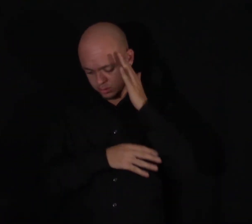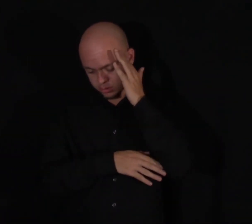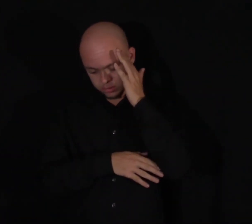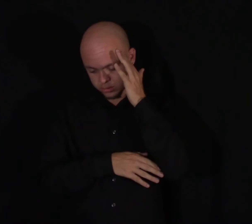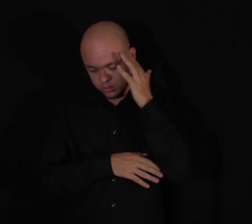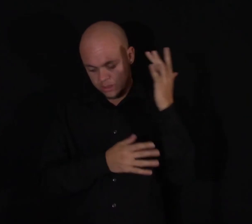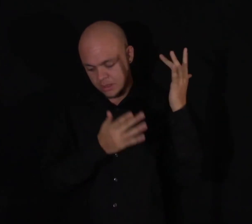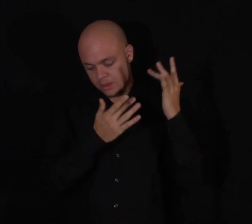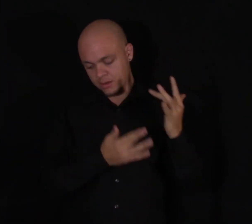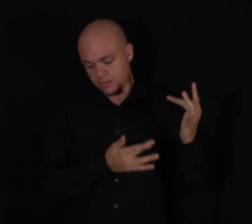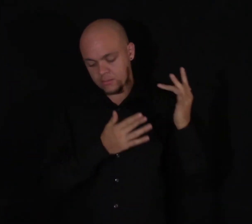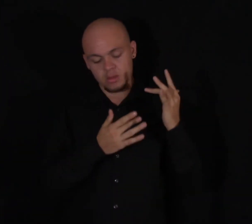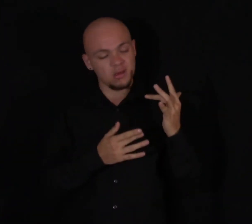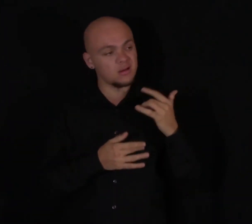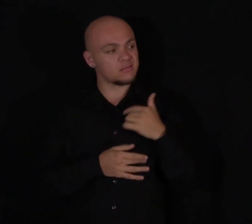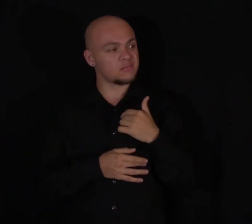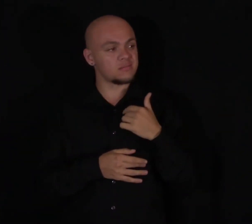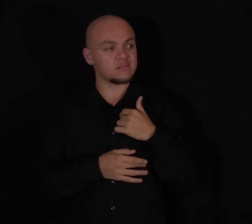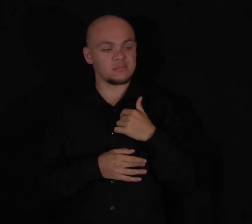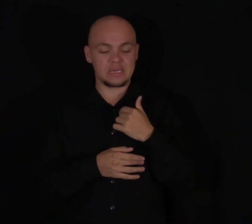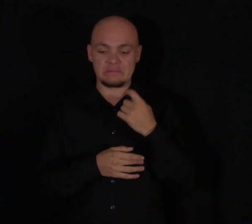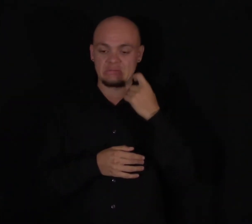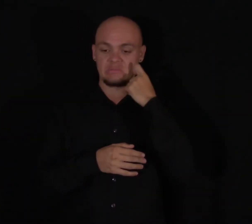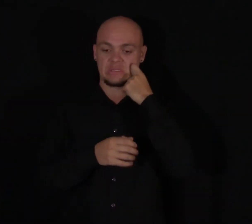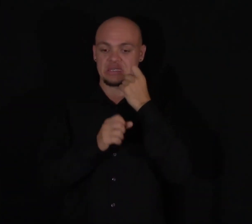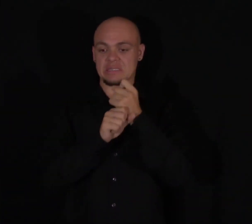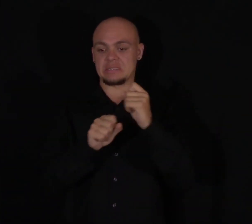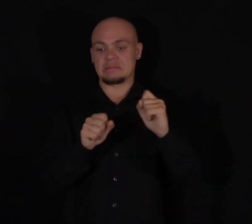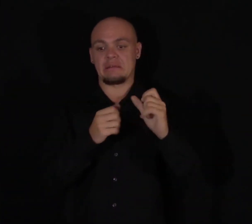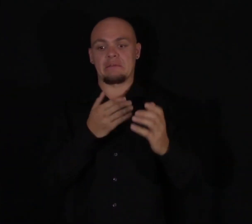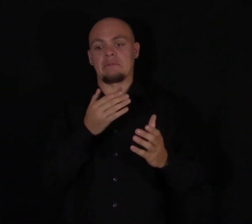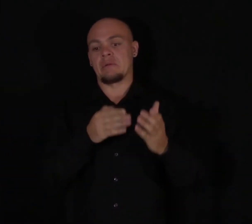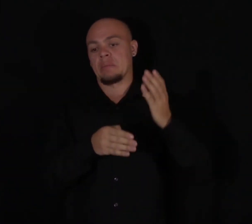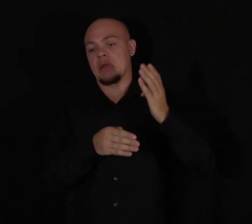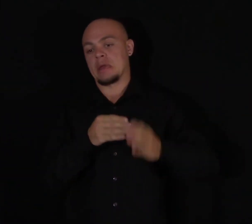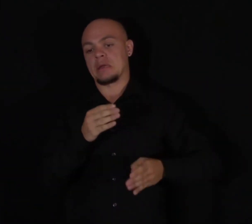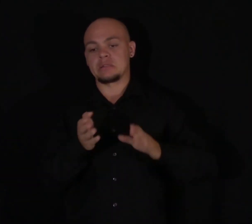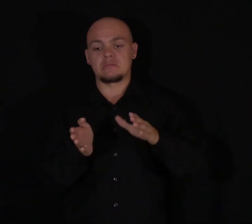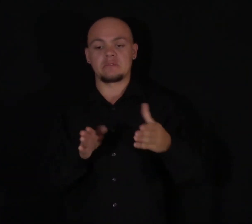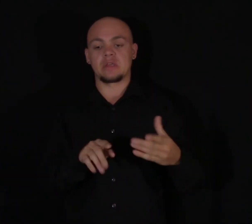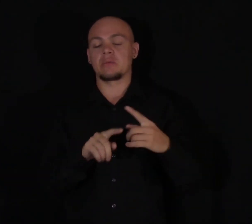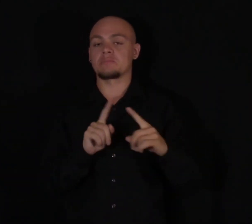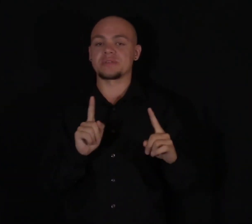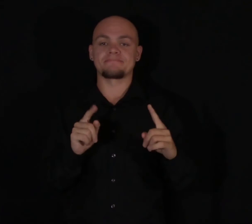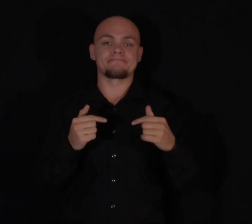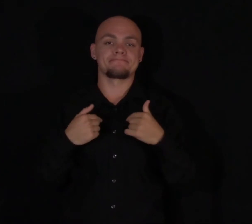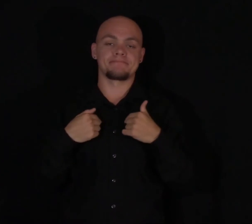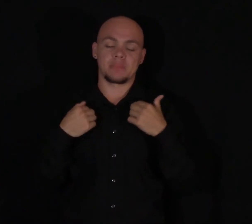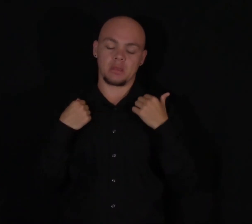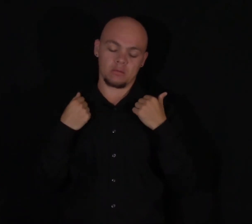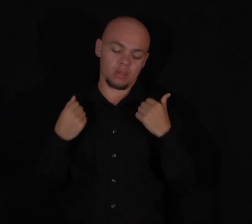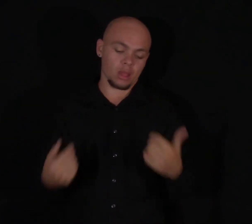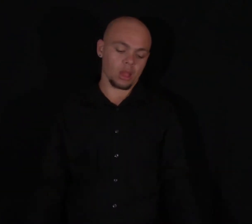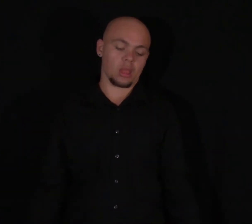to a person just saved on the very edge of death, but I felt languid and unable to reflect on all that had